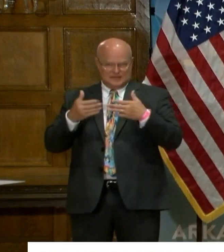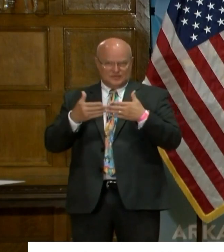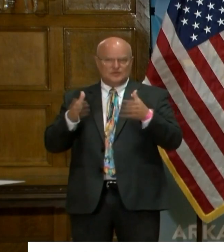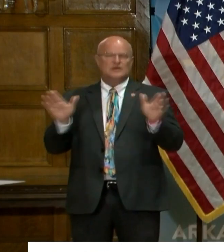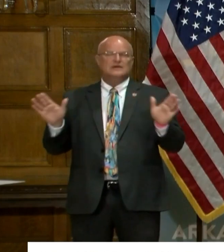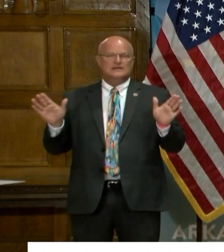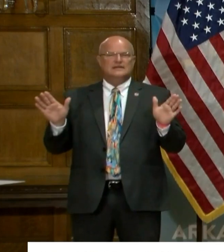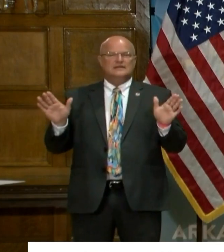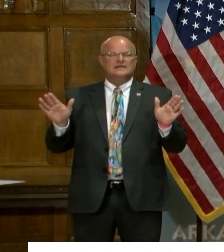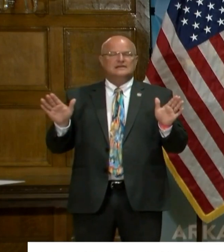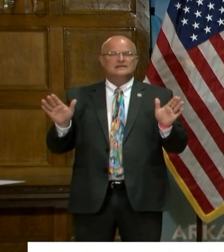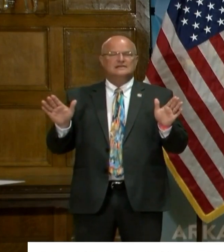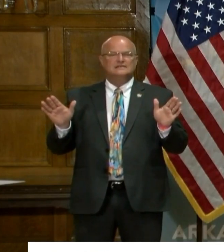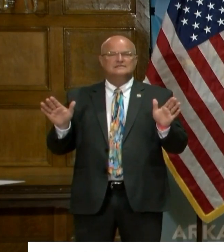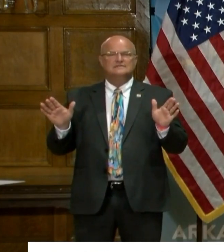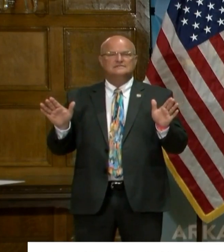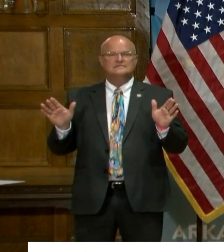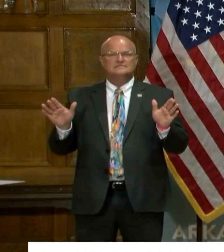generally,